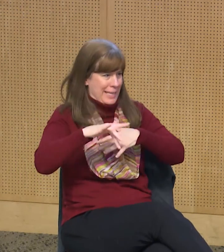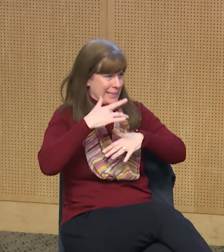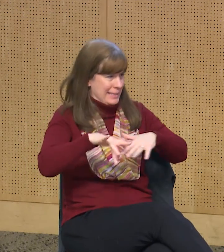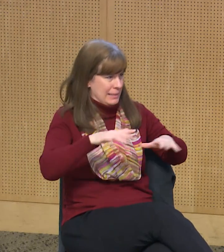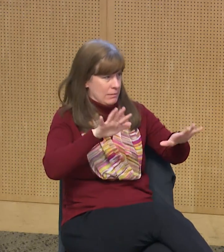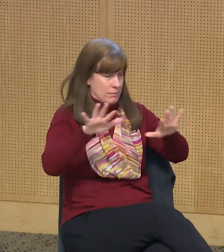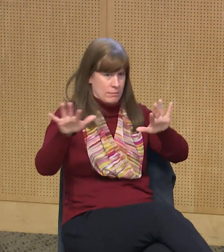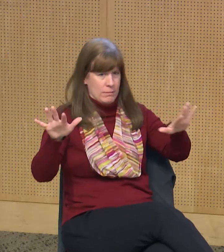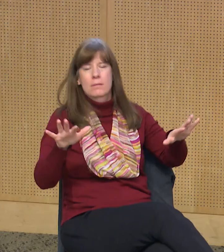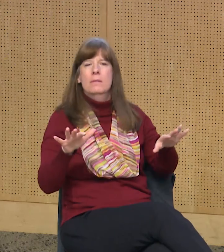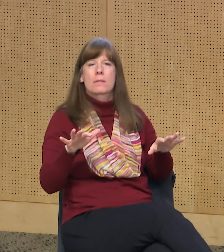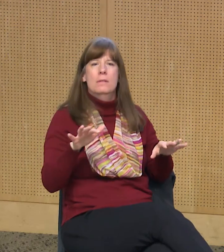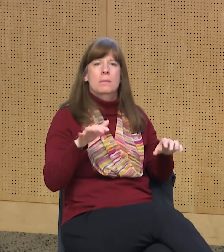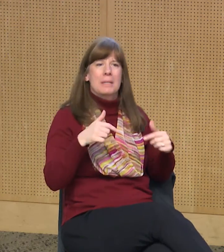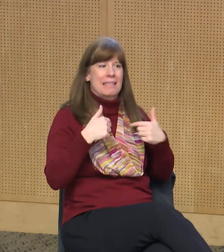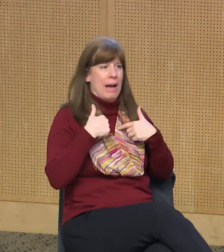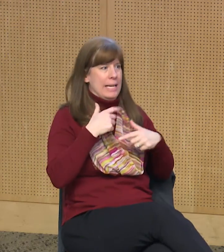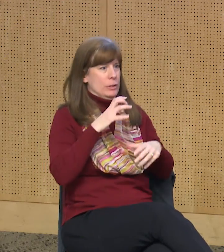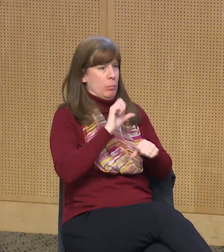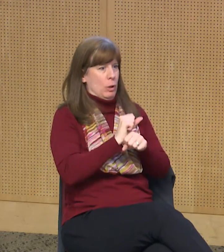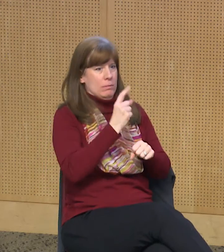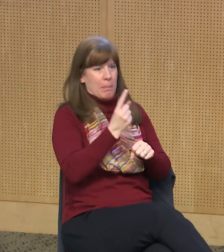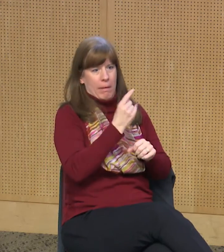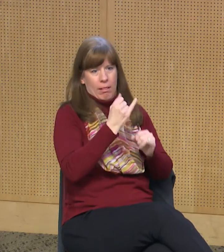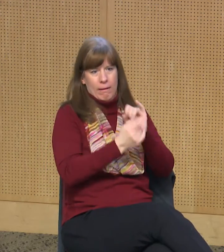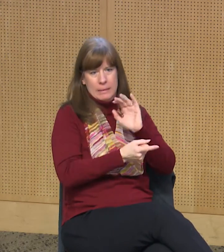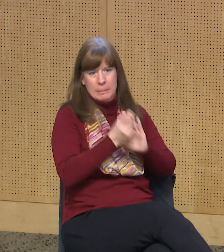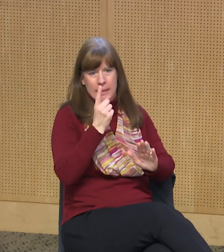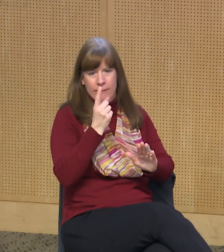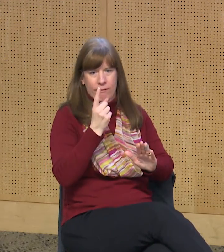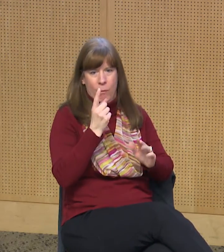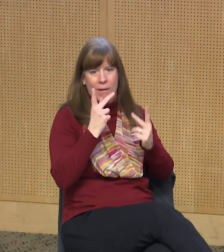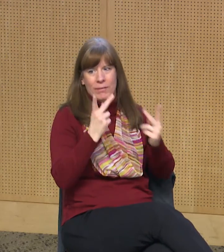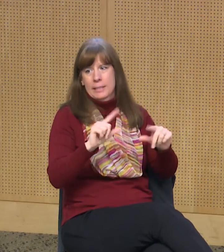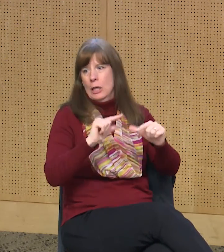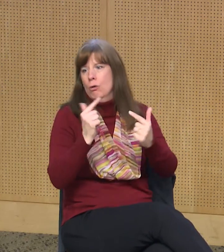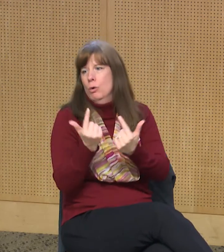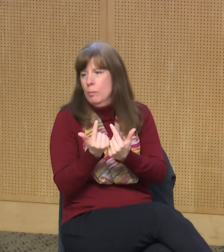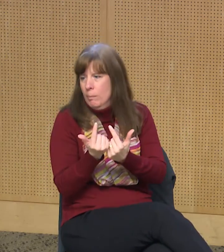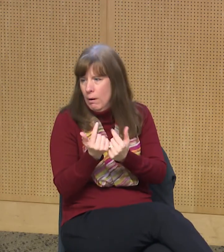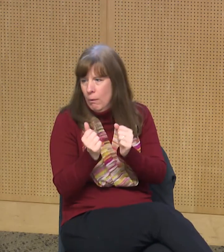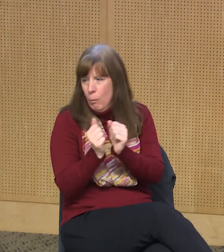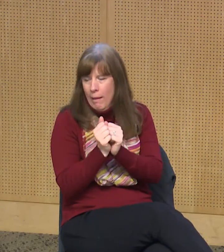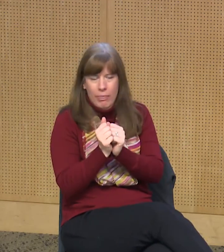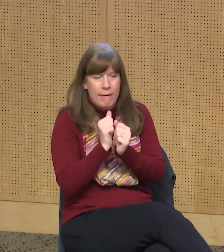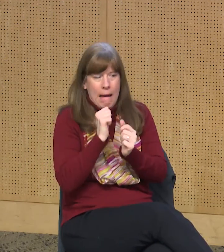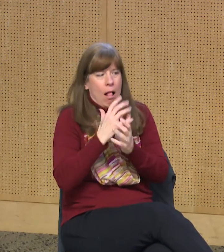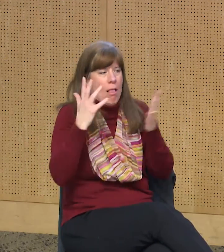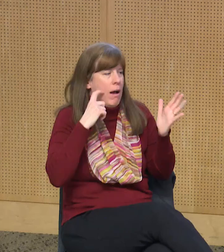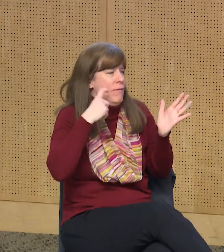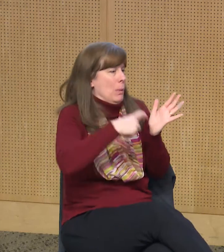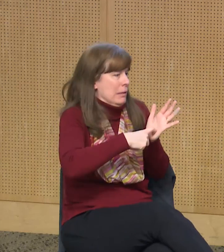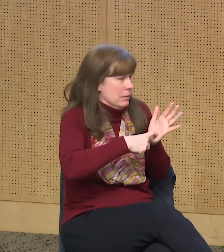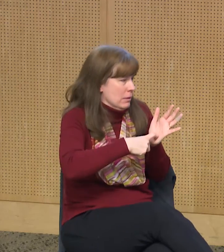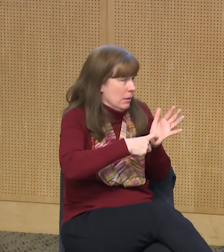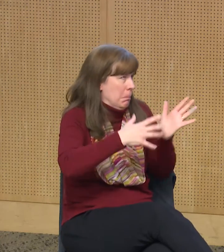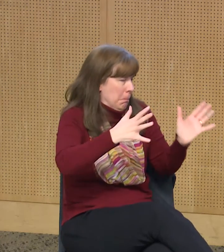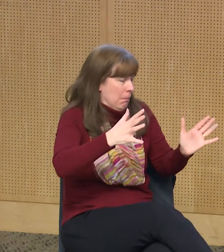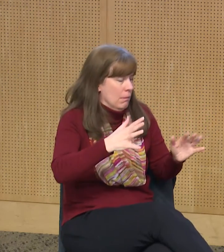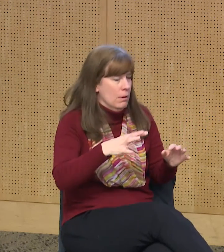reservations in whatever spaces. So if I wanted to book something at the last minute, if I had a visiting group, didn't have a